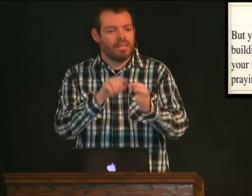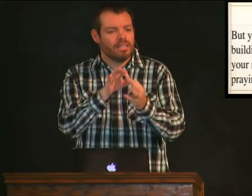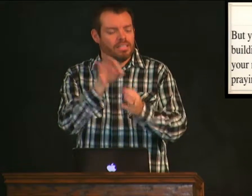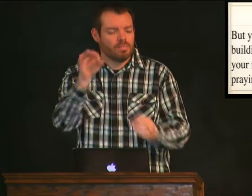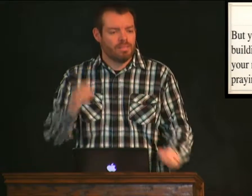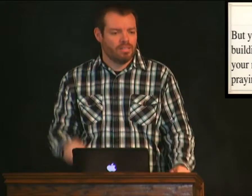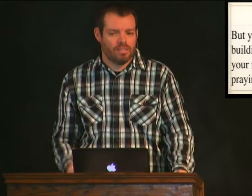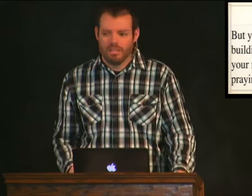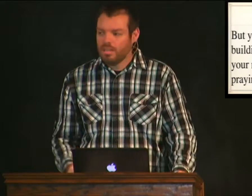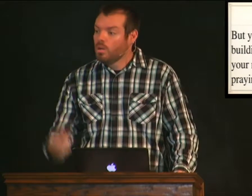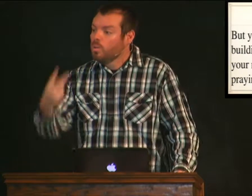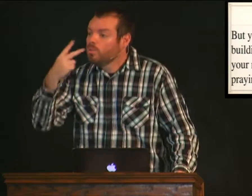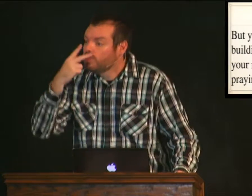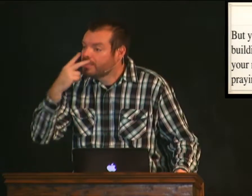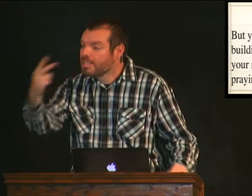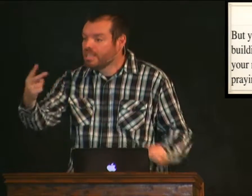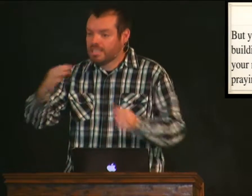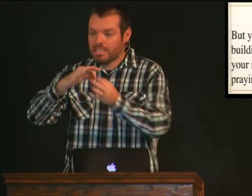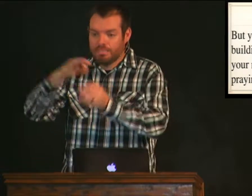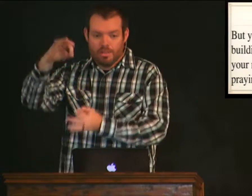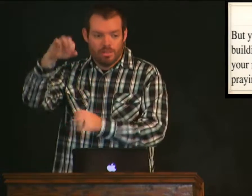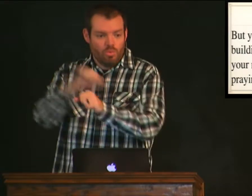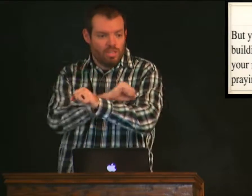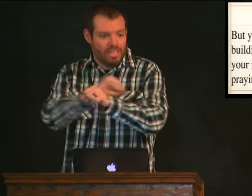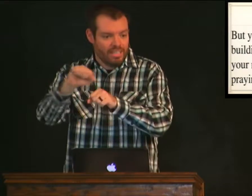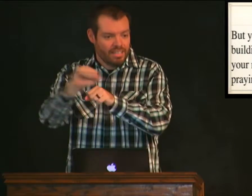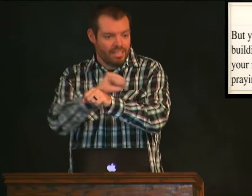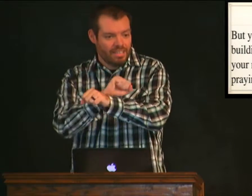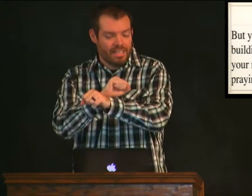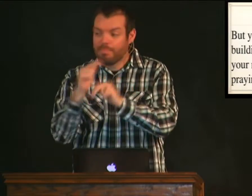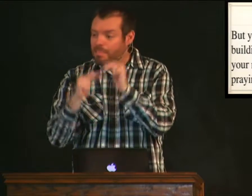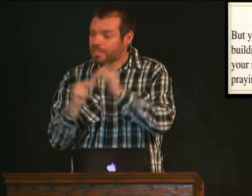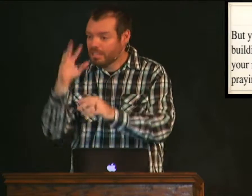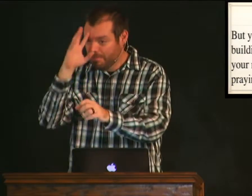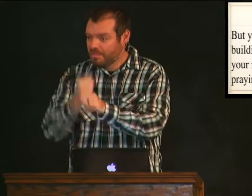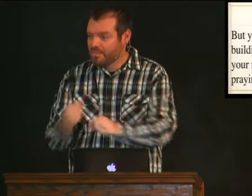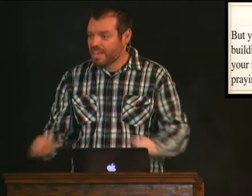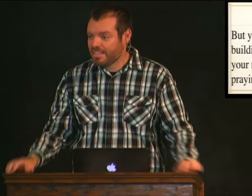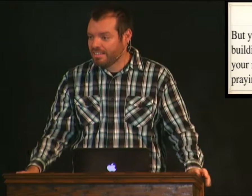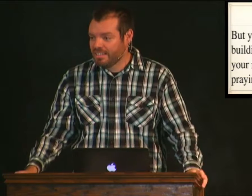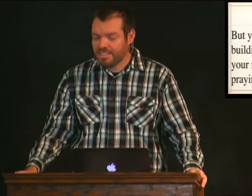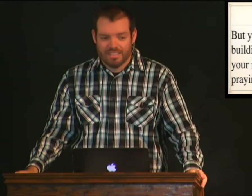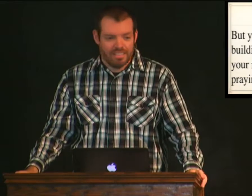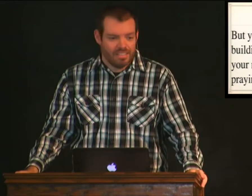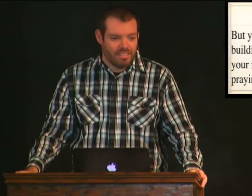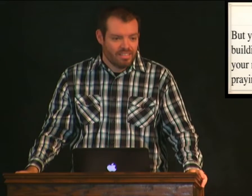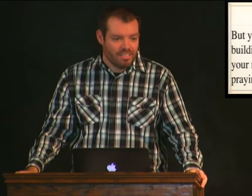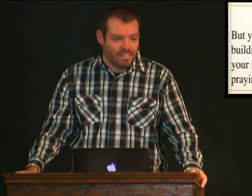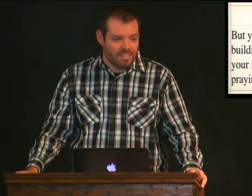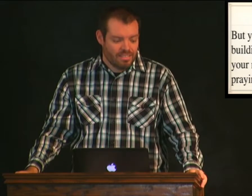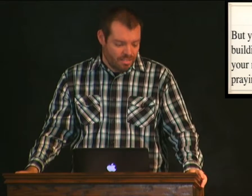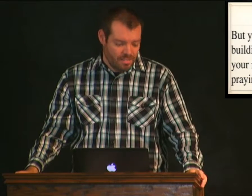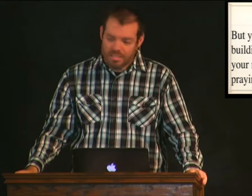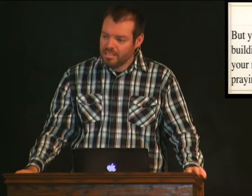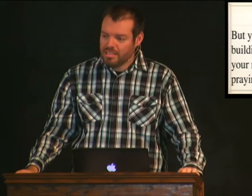When you depend on the Spirit, when you see the Spirit working, it builds up your faith.